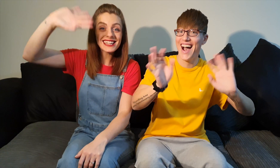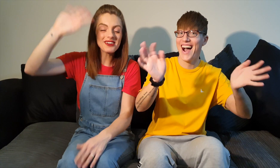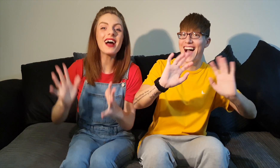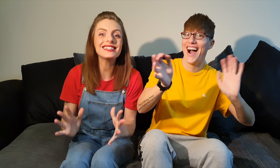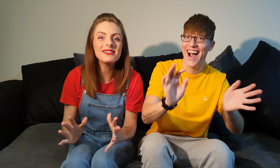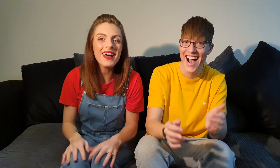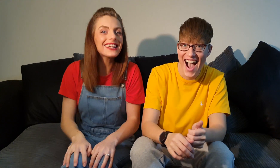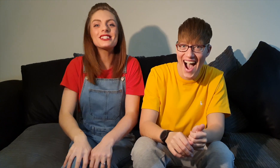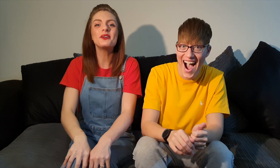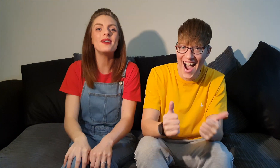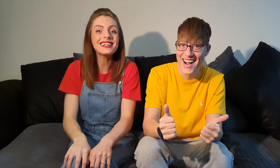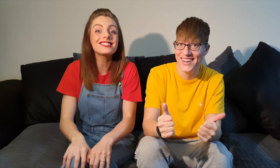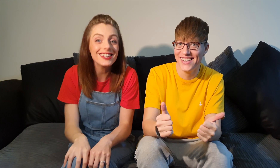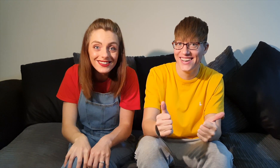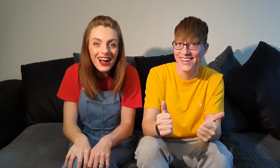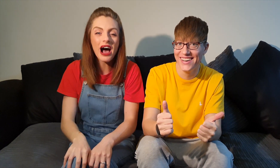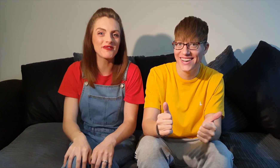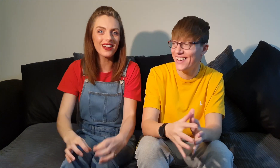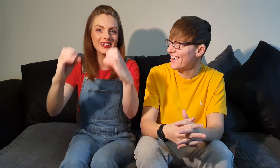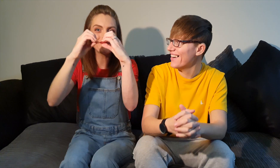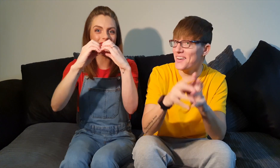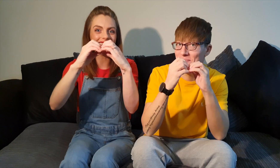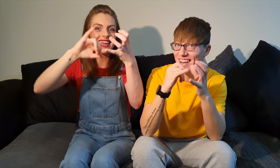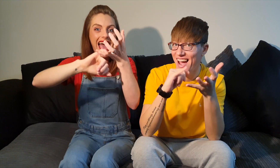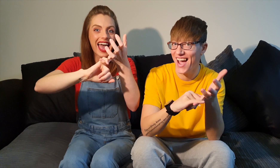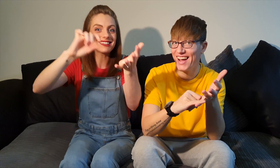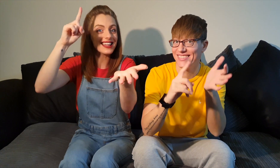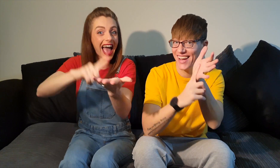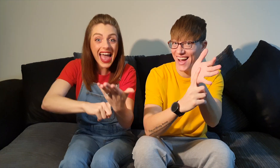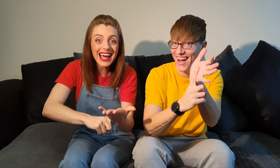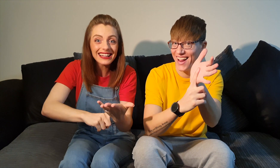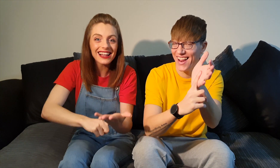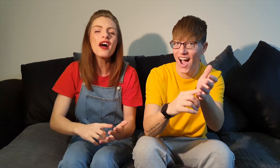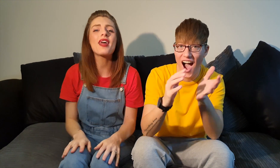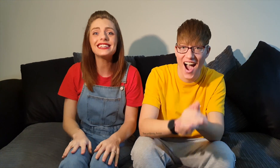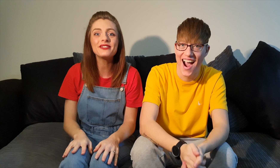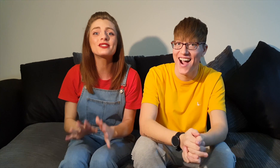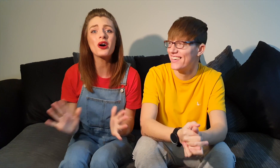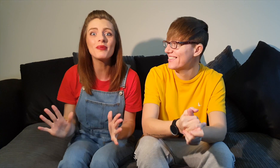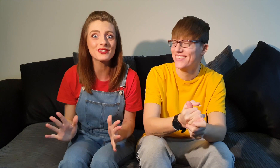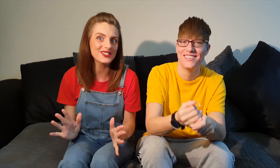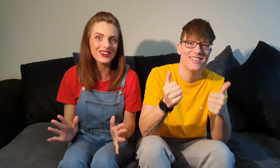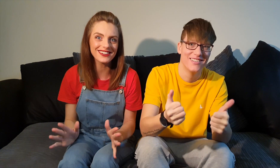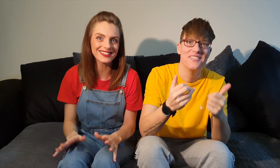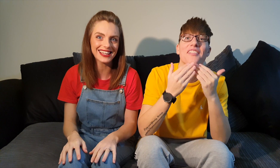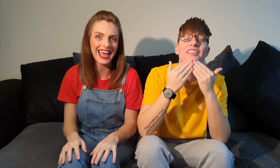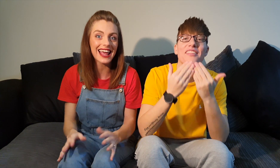everybody! Welcome back to week 2 of Learning BSL. Thank you so much for joining us again,